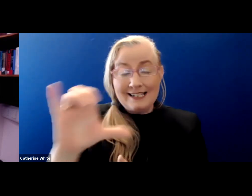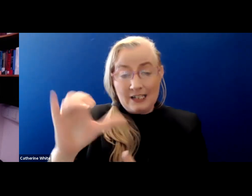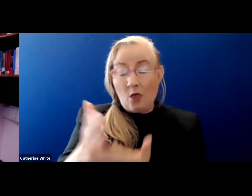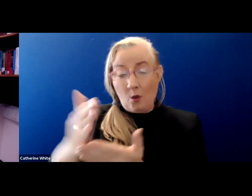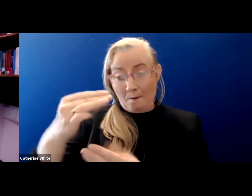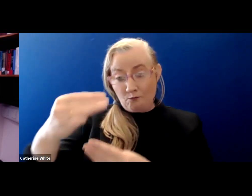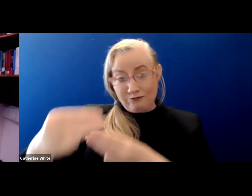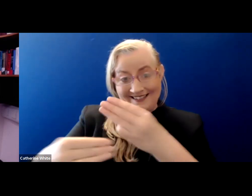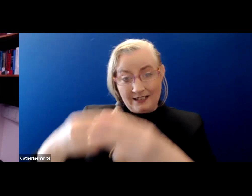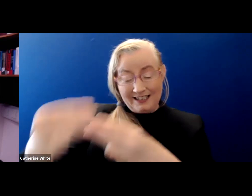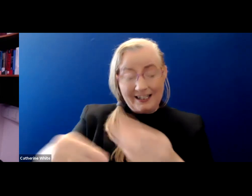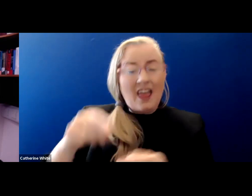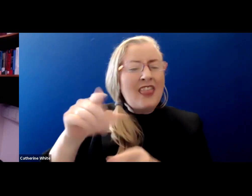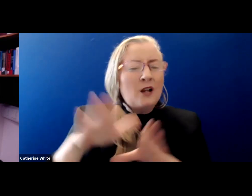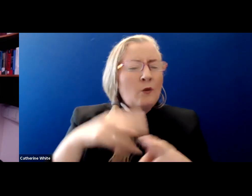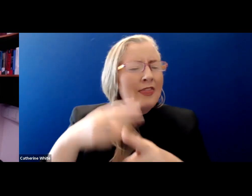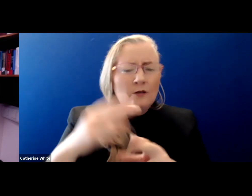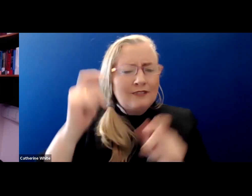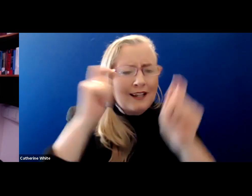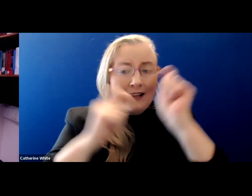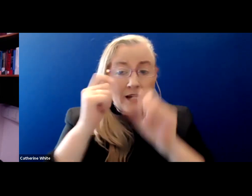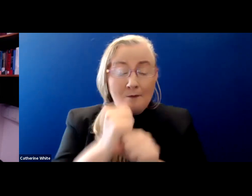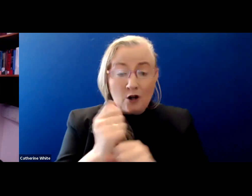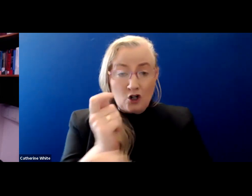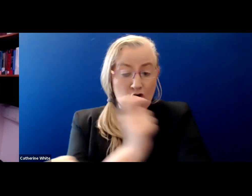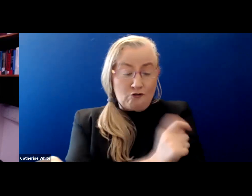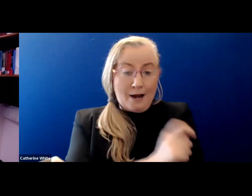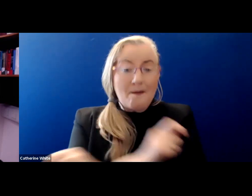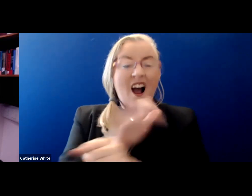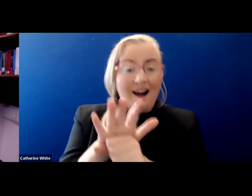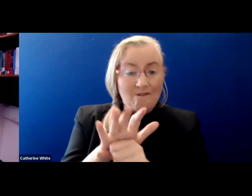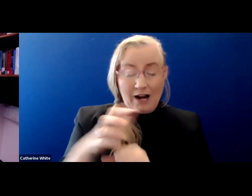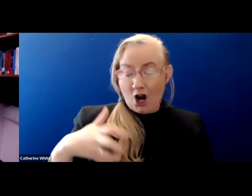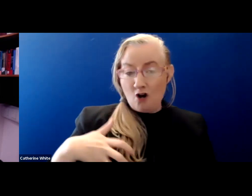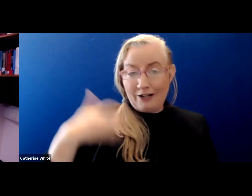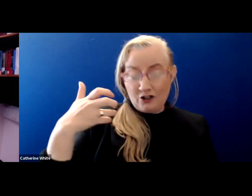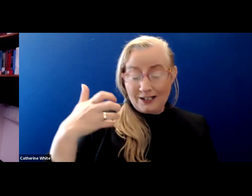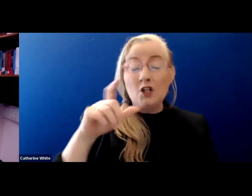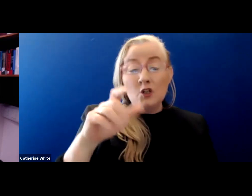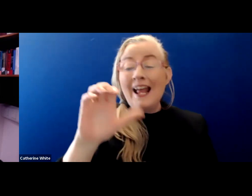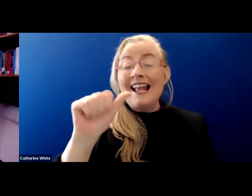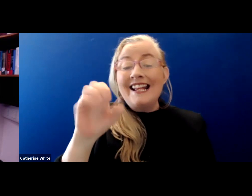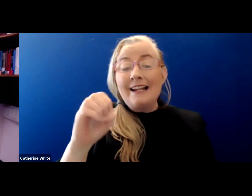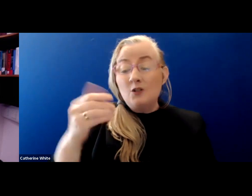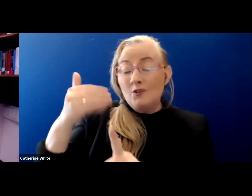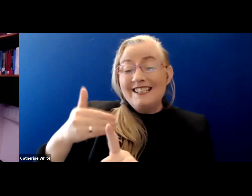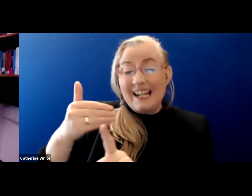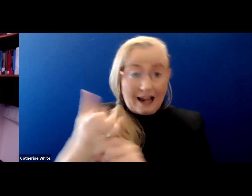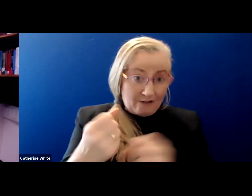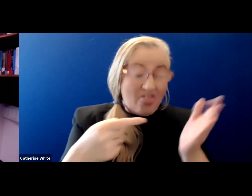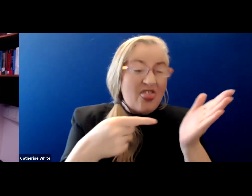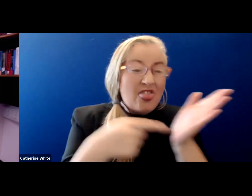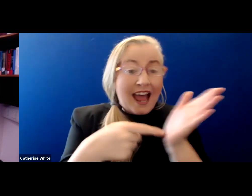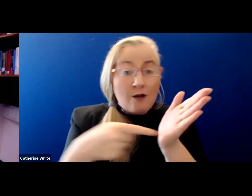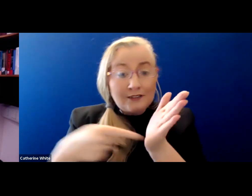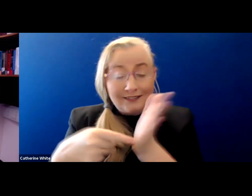And this was without any consideration of the crime of aggression specifically. And cases to date have included thousands of